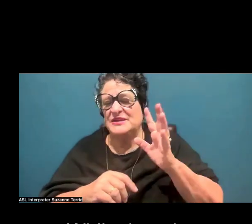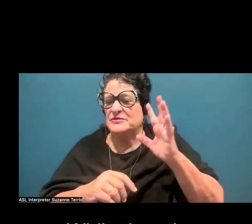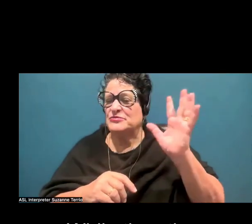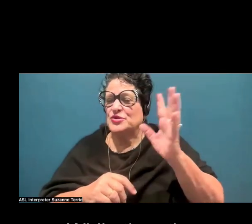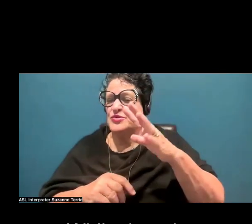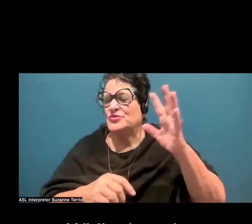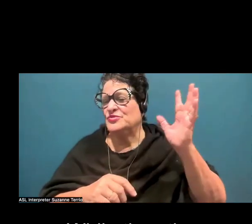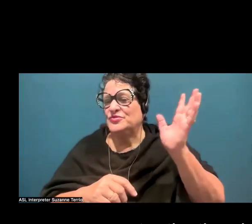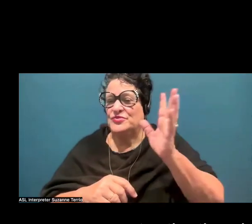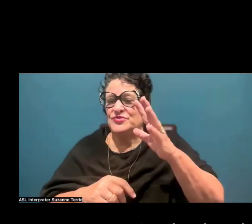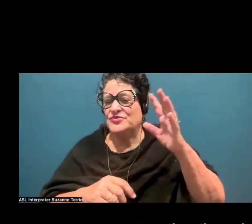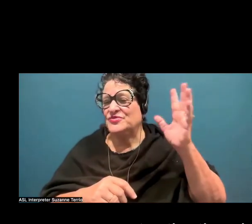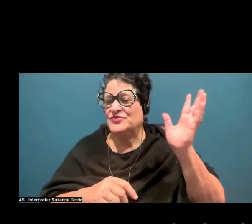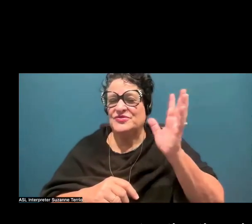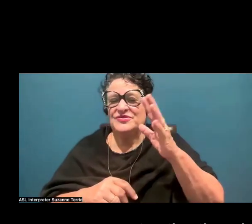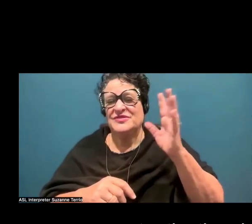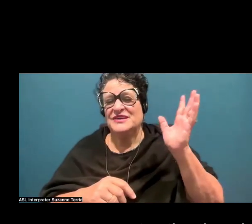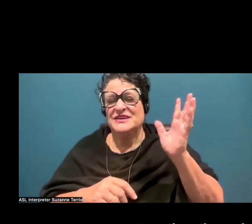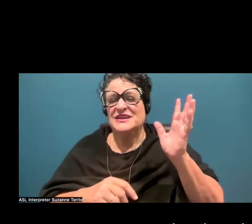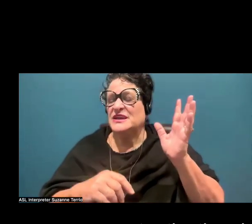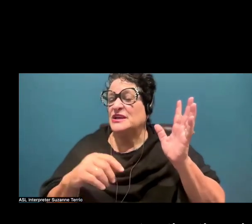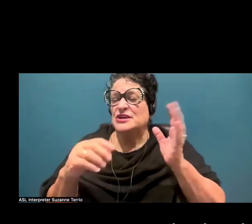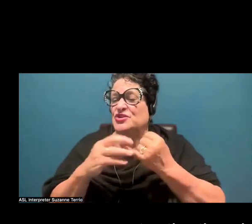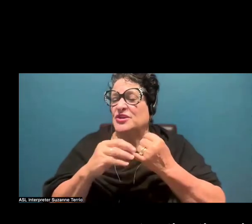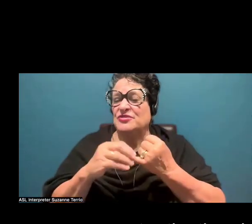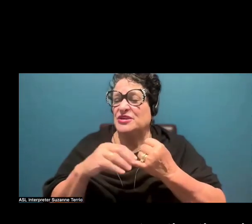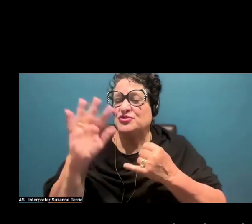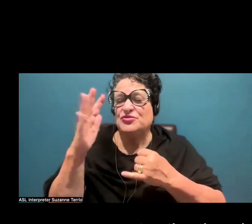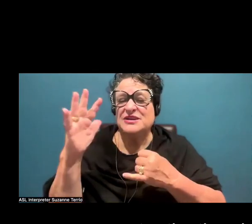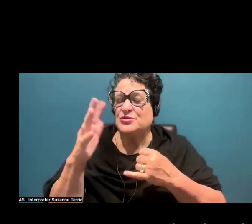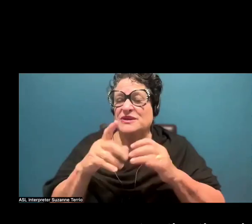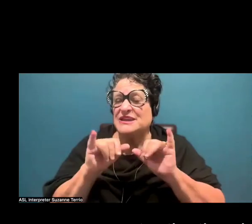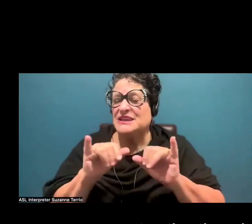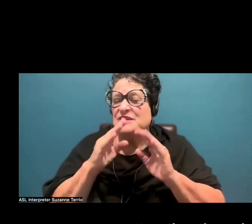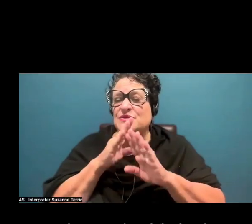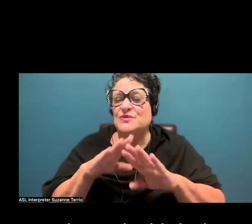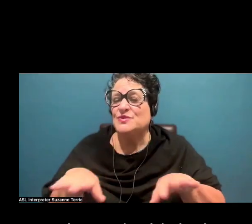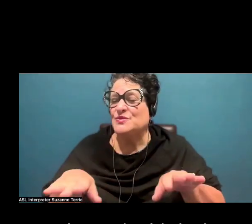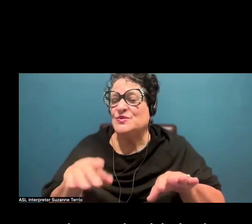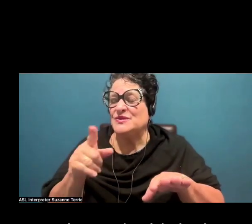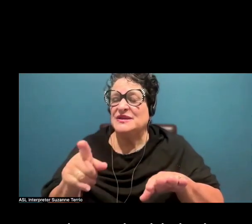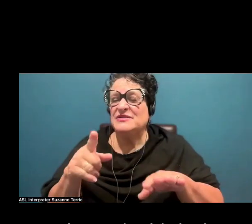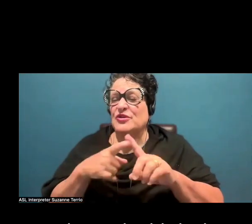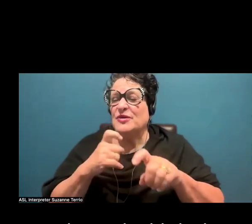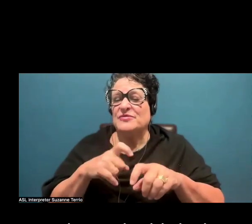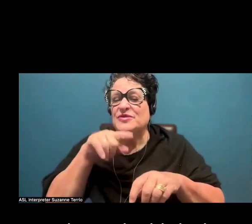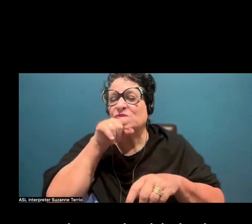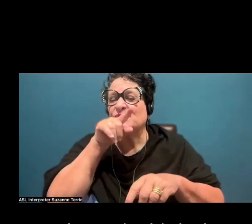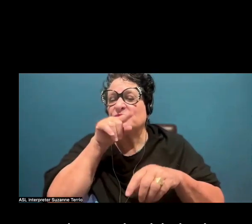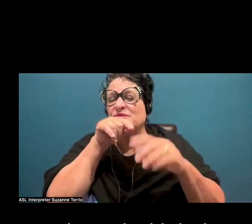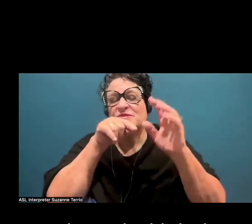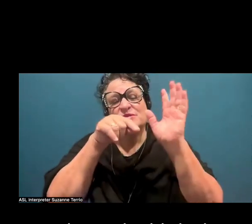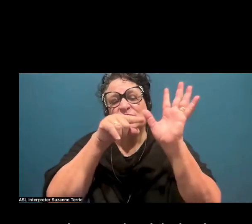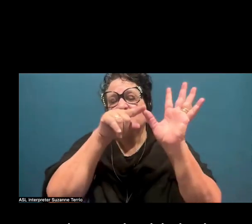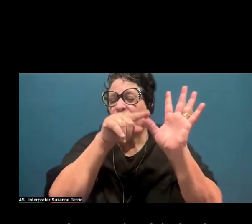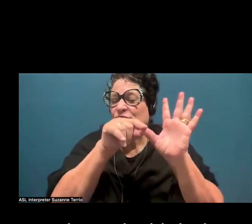gears turning and operating constantly, the cherry tree was still, its only movement coming from the hummingbird who paused on its branches once